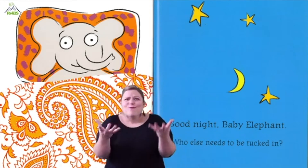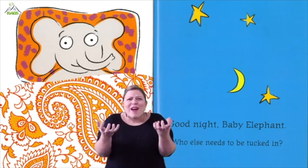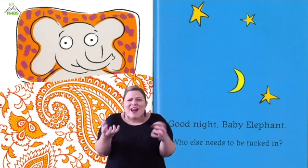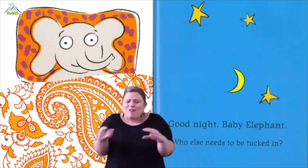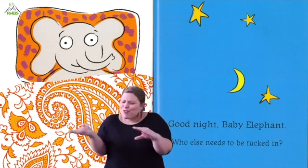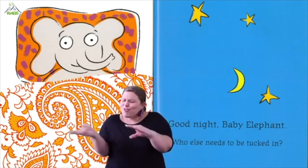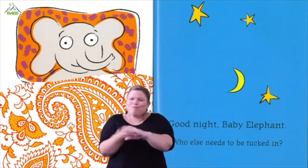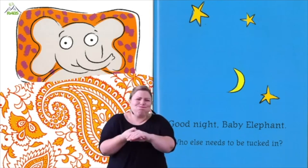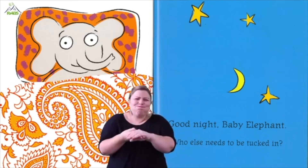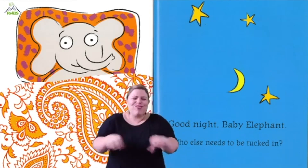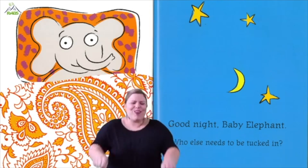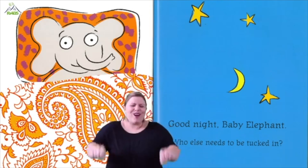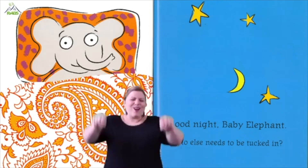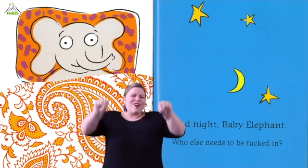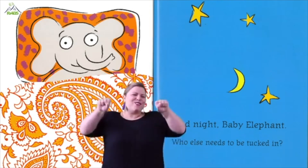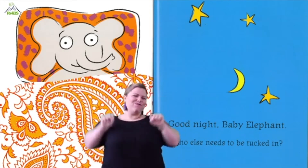Who else needs to be tucked in?